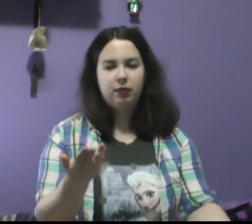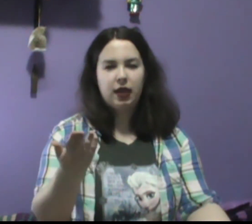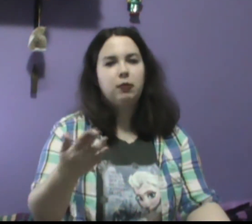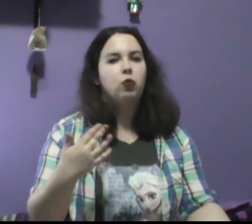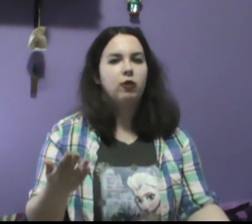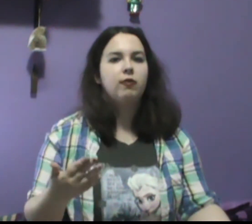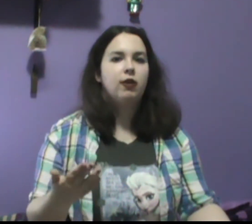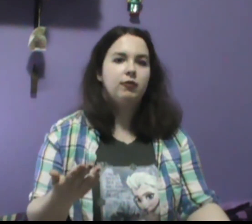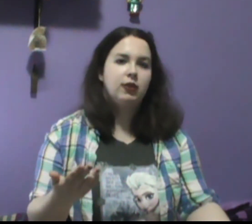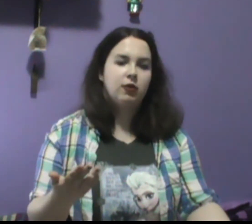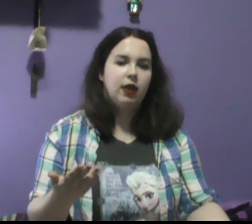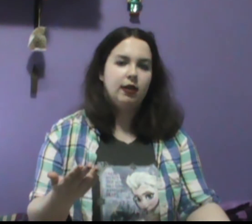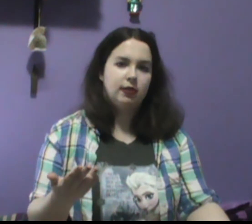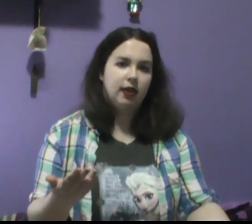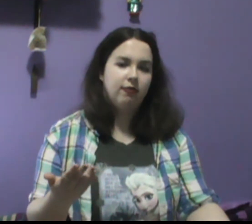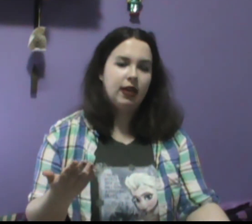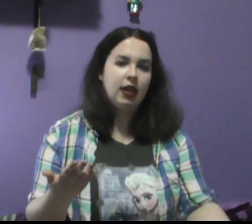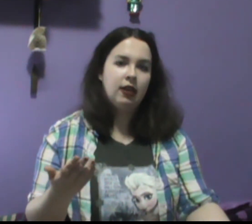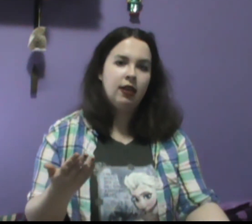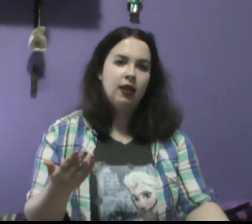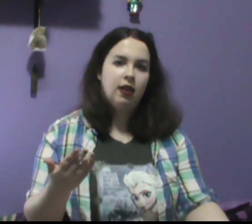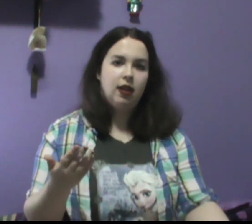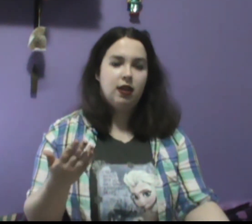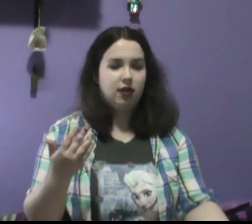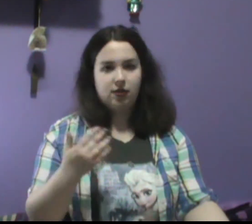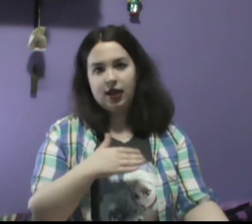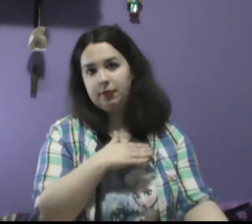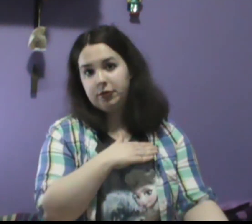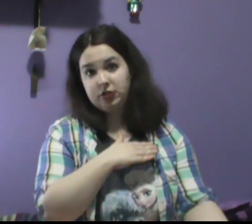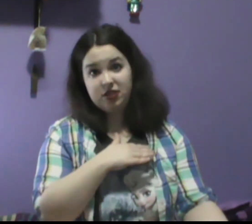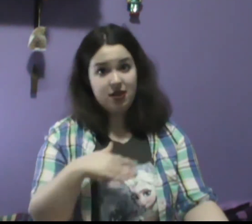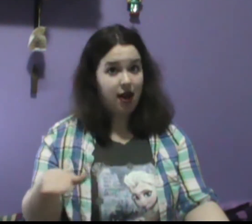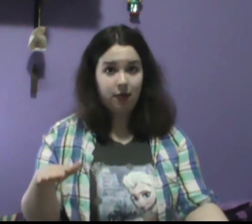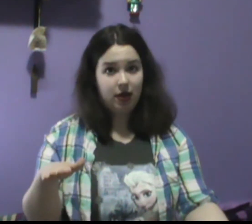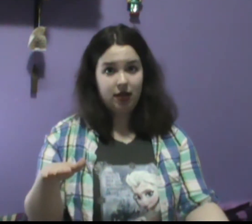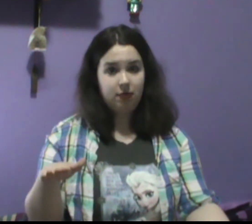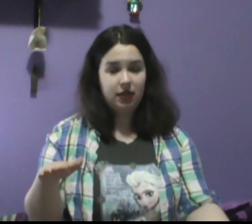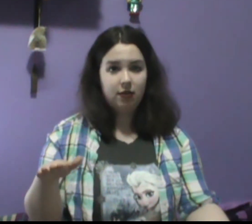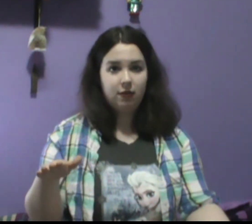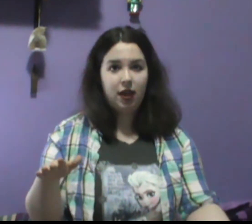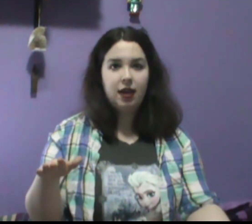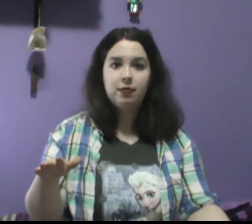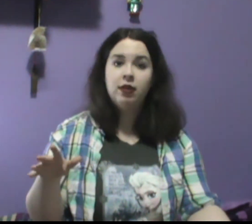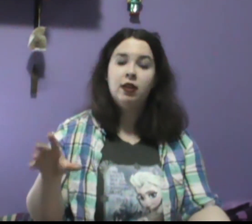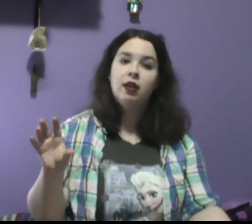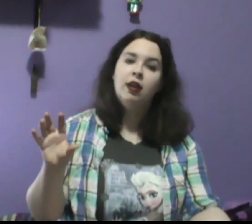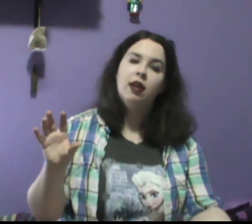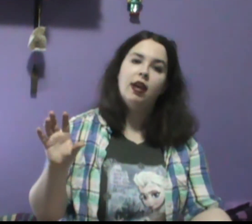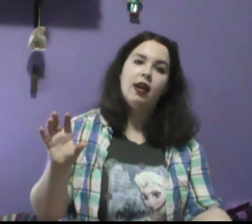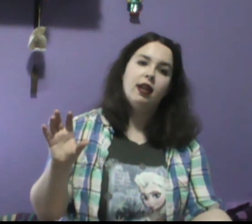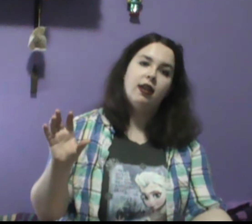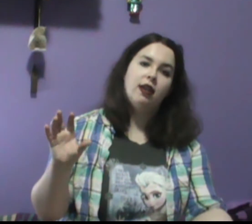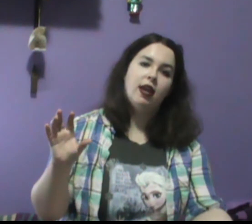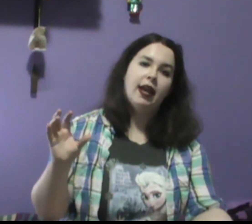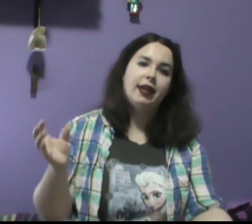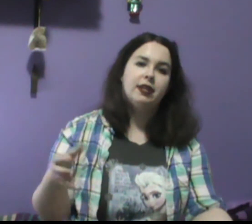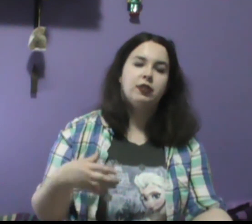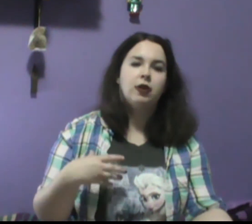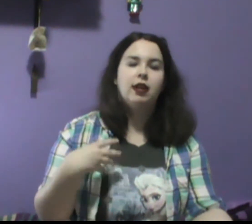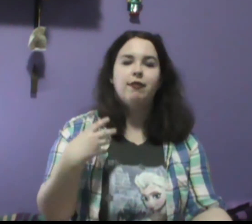getting more involved in their daughter's life again, and Dr. Campbell just not wanting to be there for that. And Angus trying to find